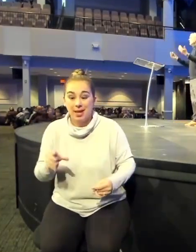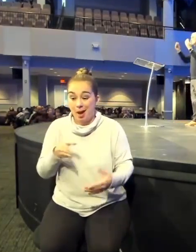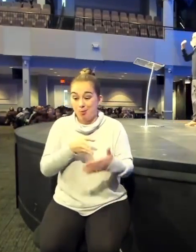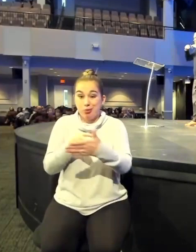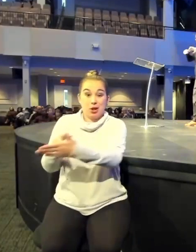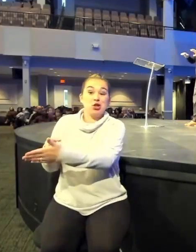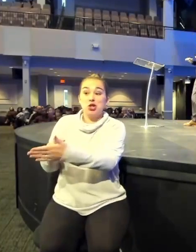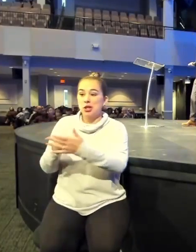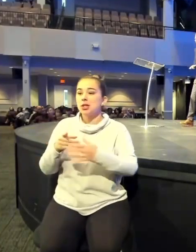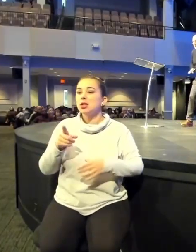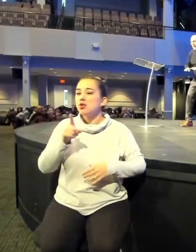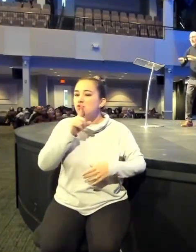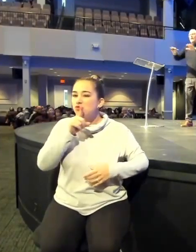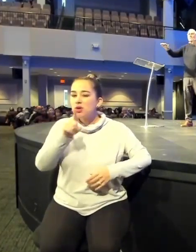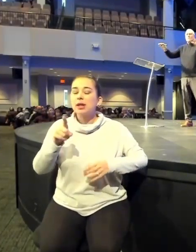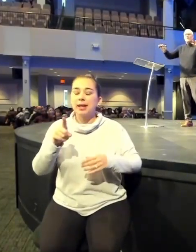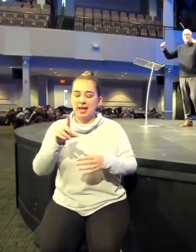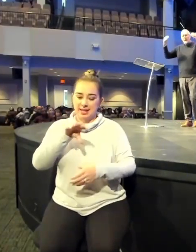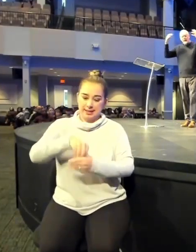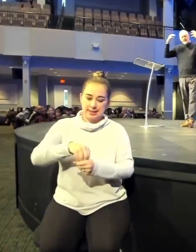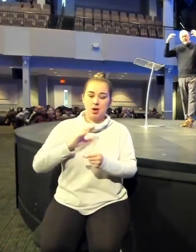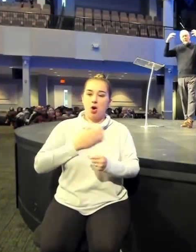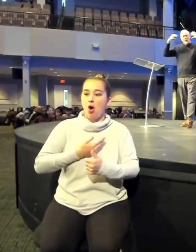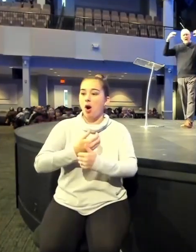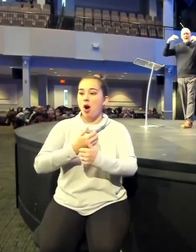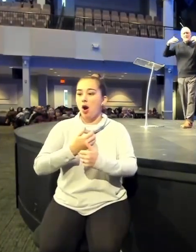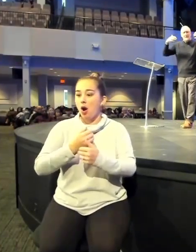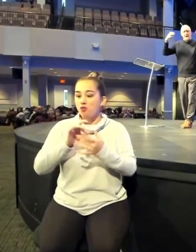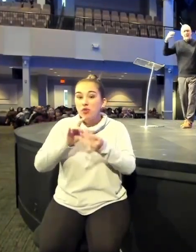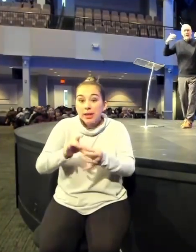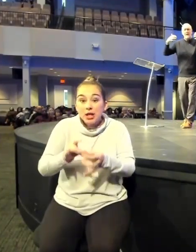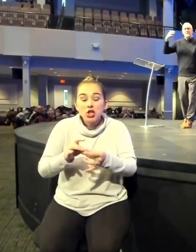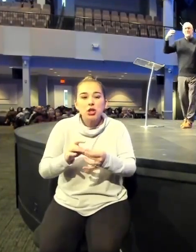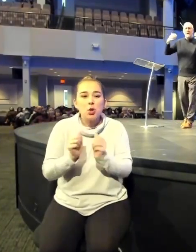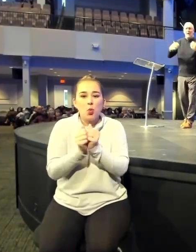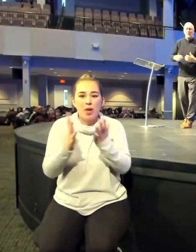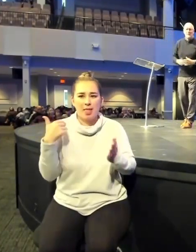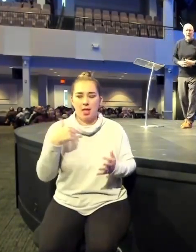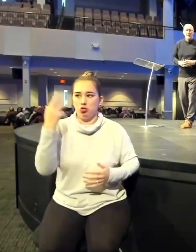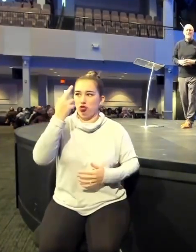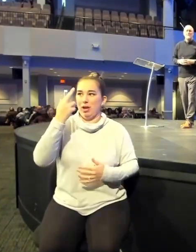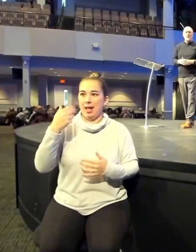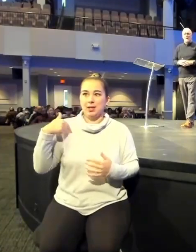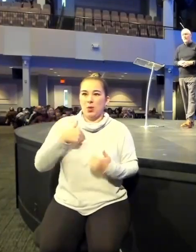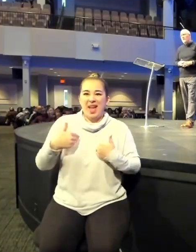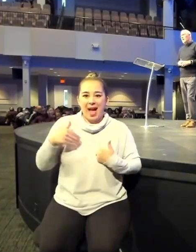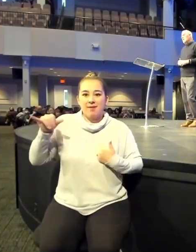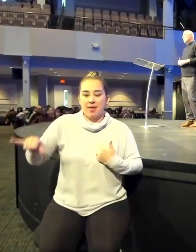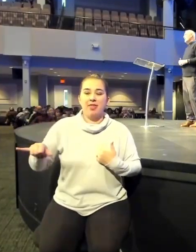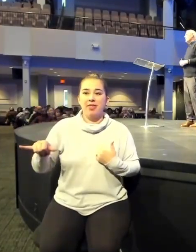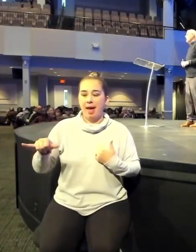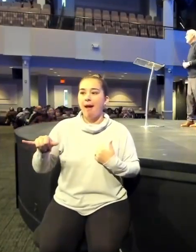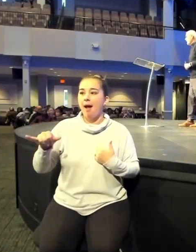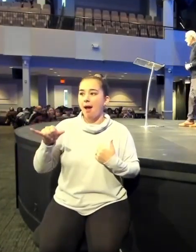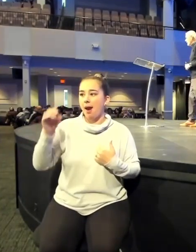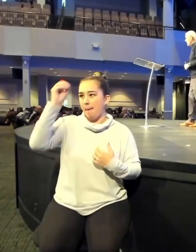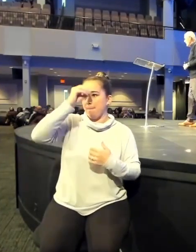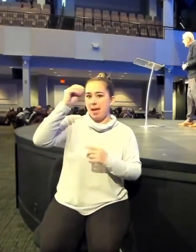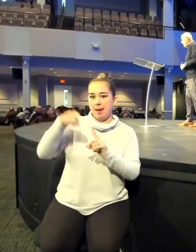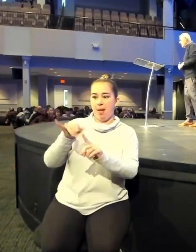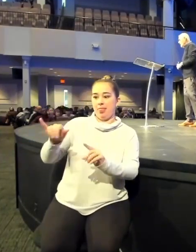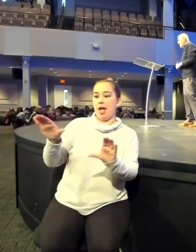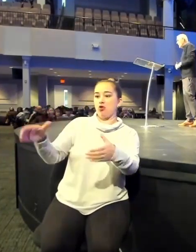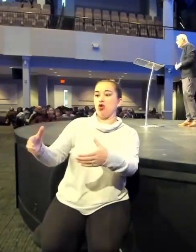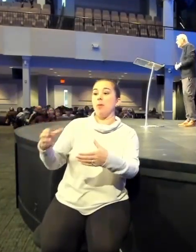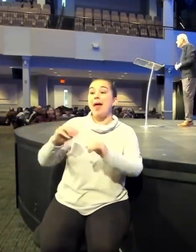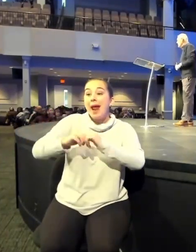oftentimes goes through our being and in our relationships without us even realizing that it's there. It's very destructive in the way that we interact with